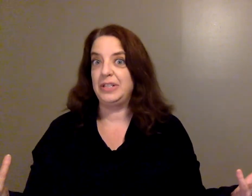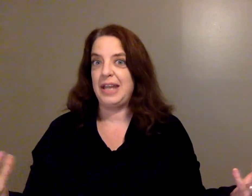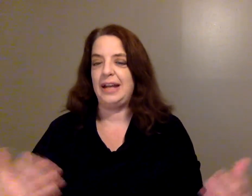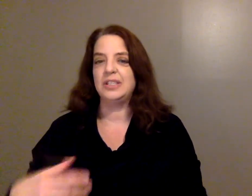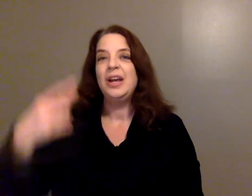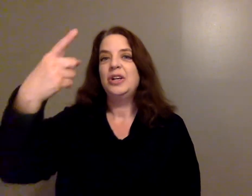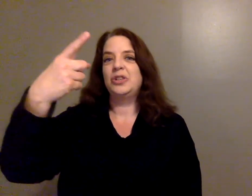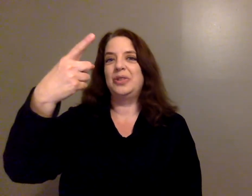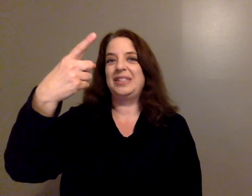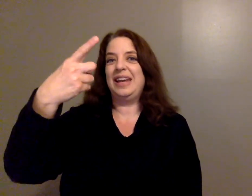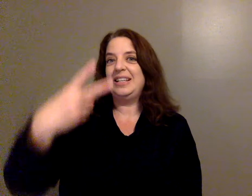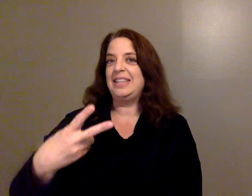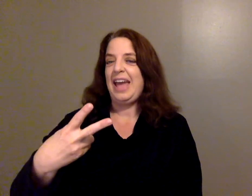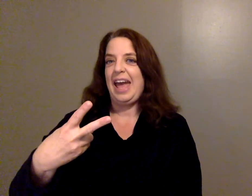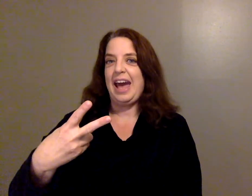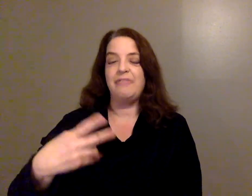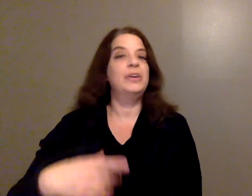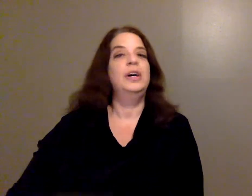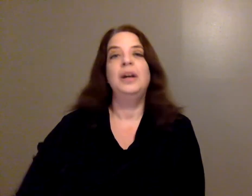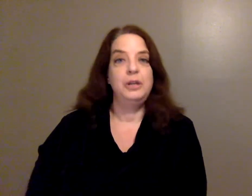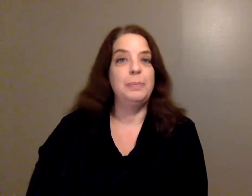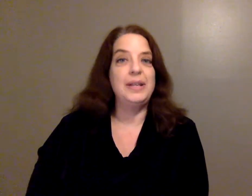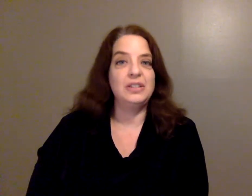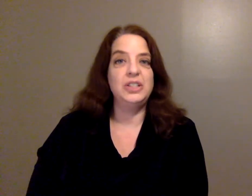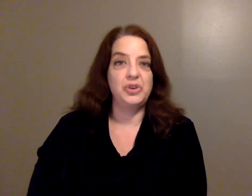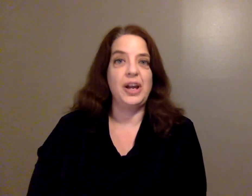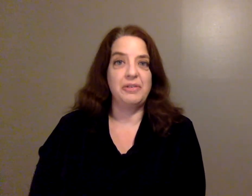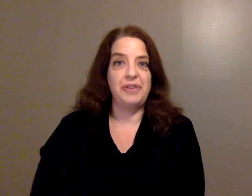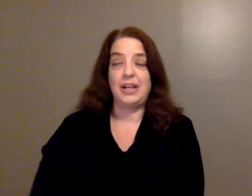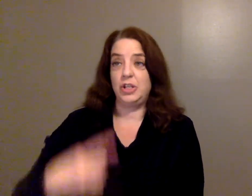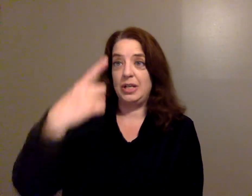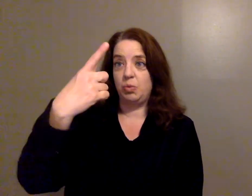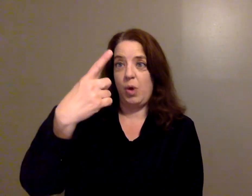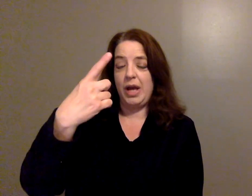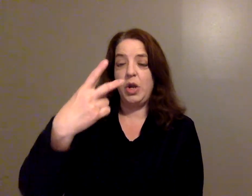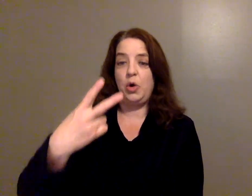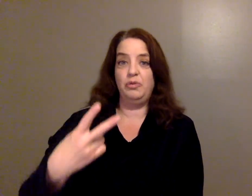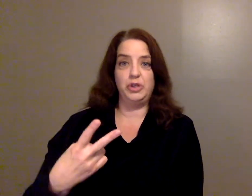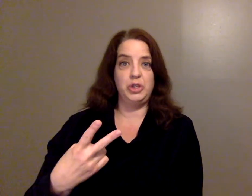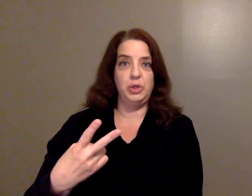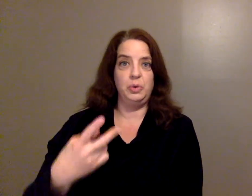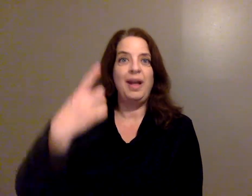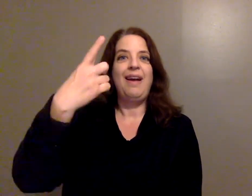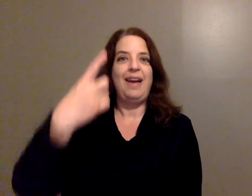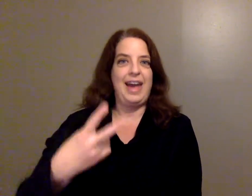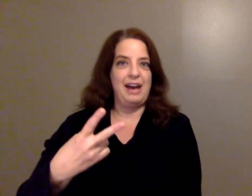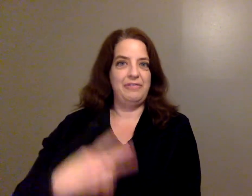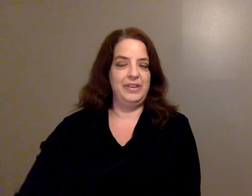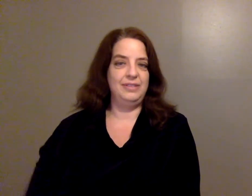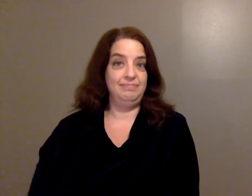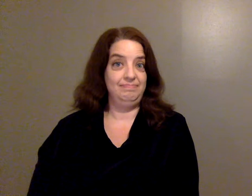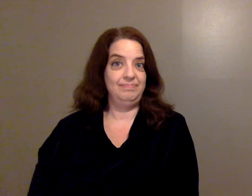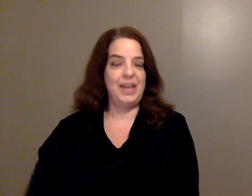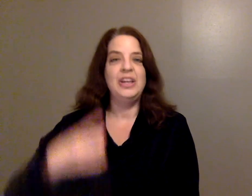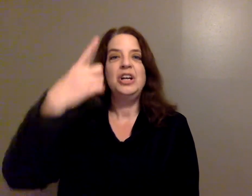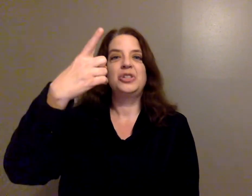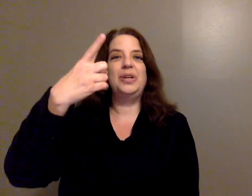dads. So the sign is half. You're basically drawing a fraction. It's 1/2. Half. Okay, so he's